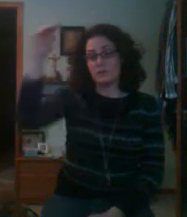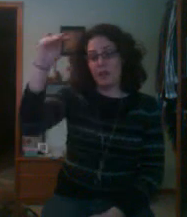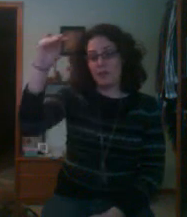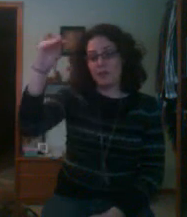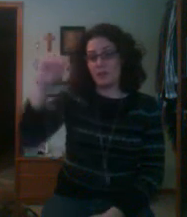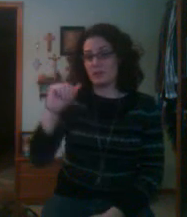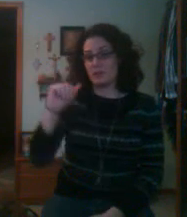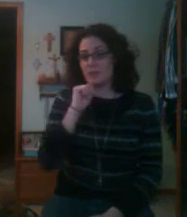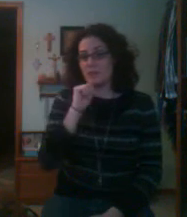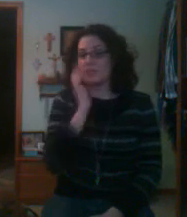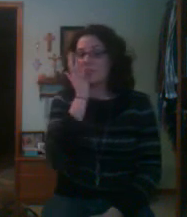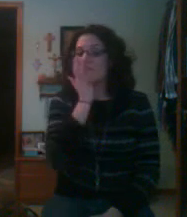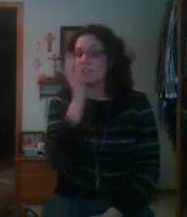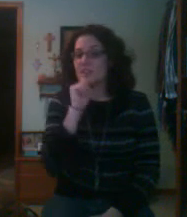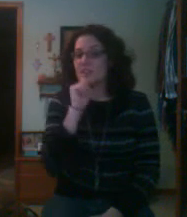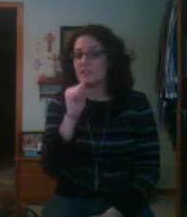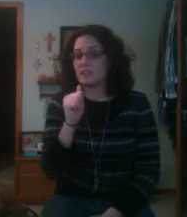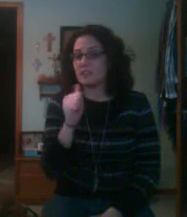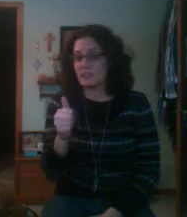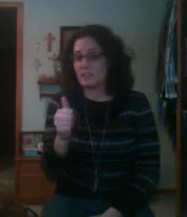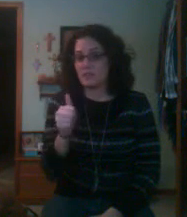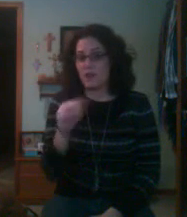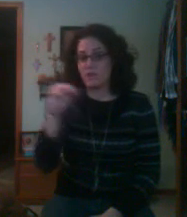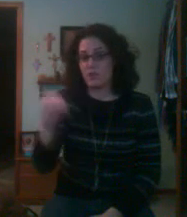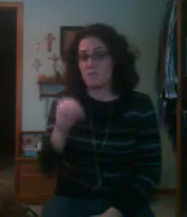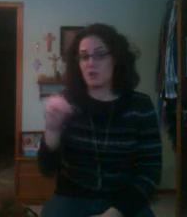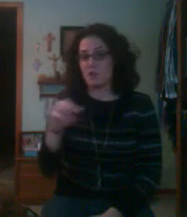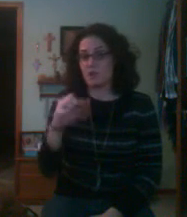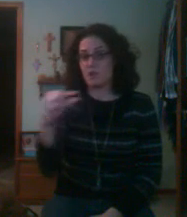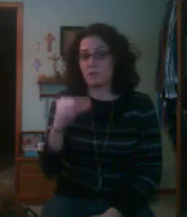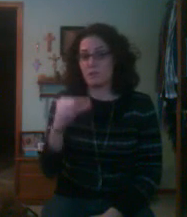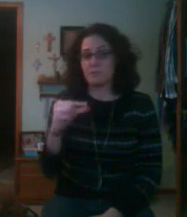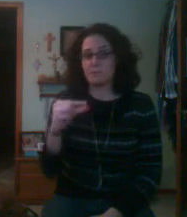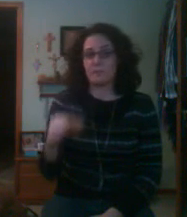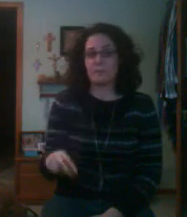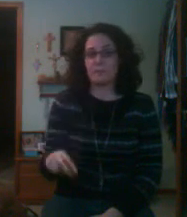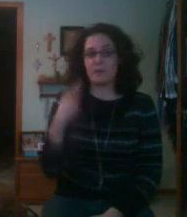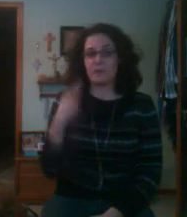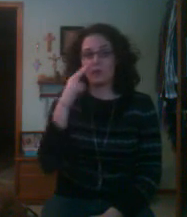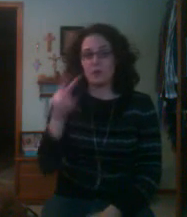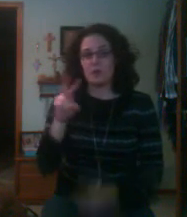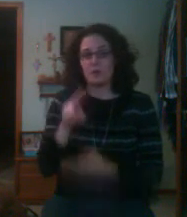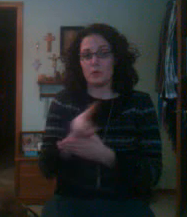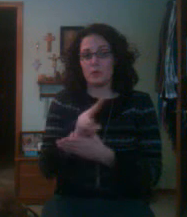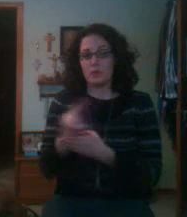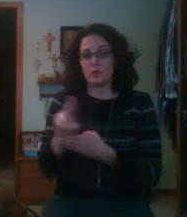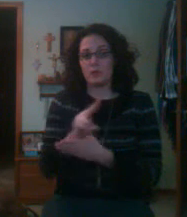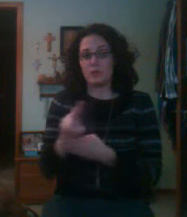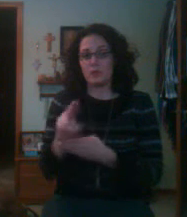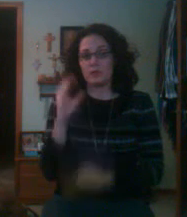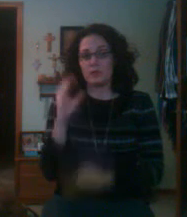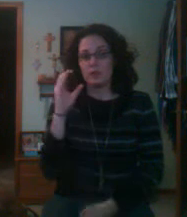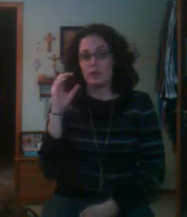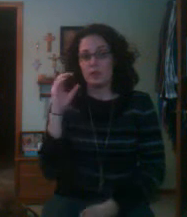Okay, so you base your research directly on the observation that you make, in this case, in a corn field.